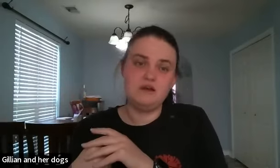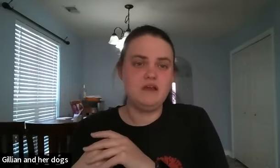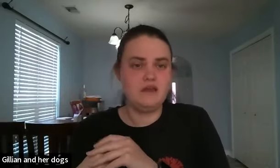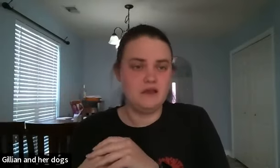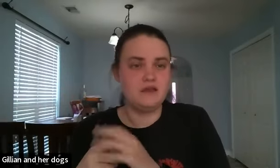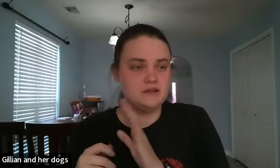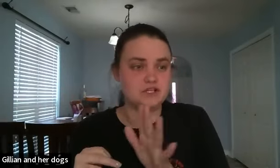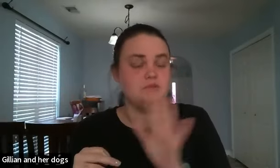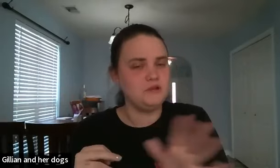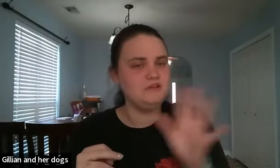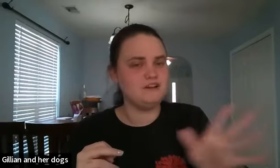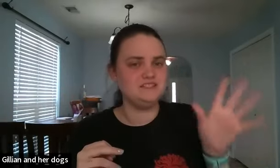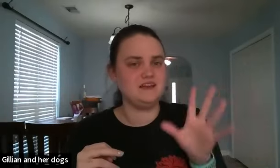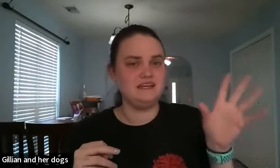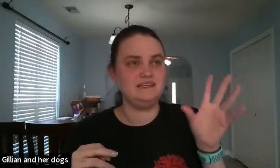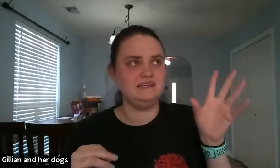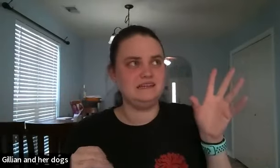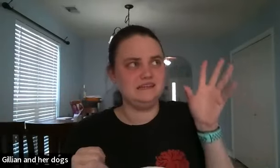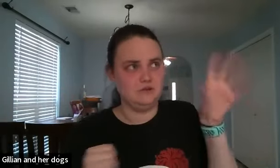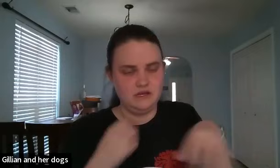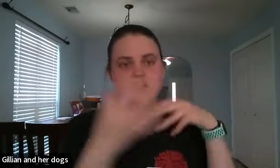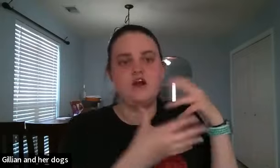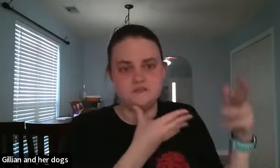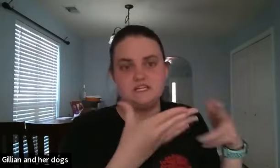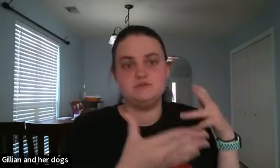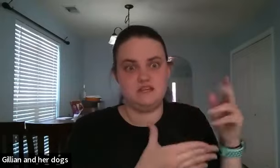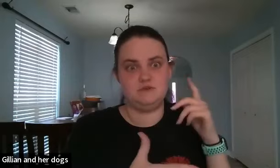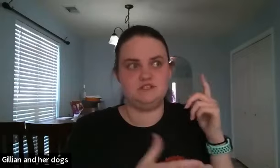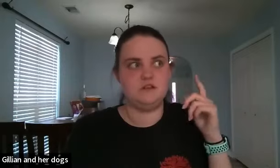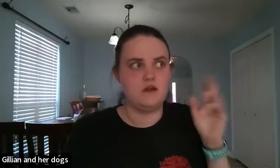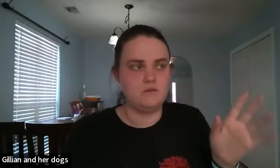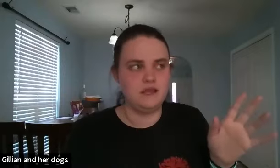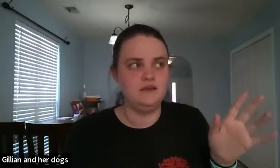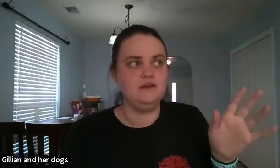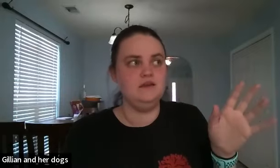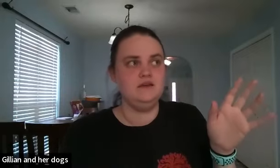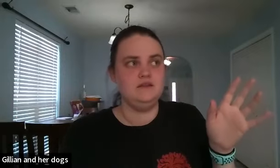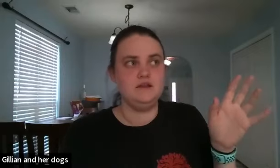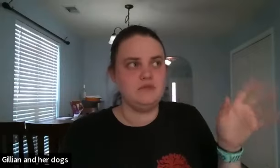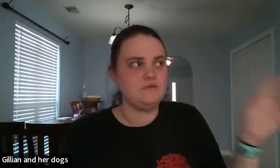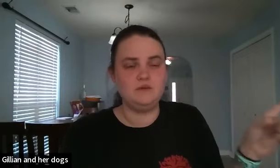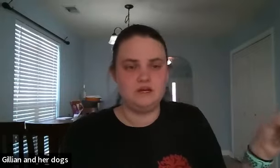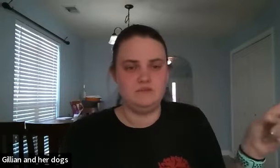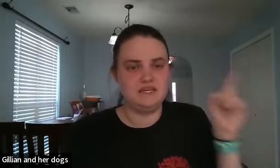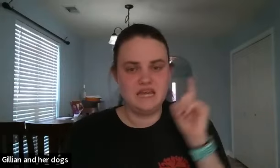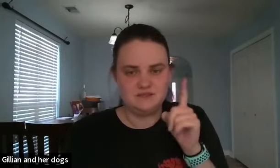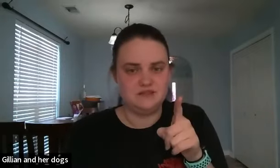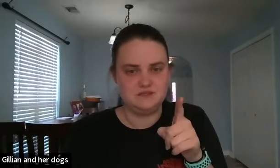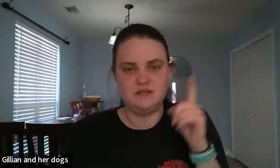okay, yeah, sure. But when you actually sign it, you're in a conversation with a deaf person, you're like, oh, wait, no, that really wouldn't be it. It has to be this one. And it